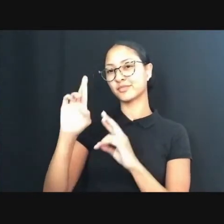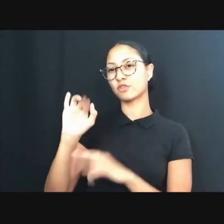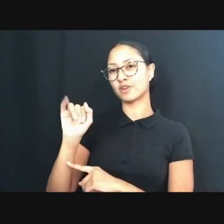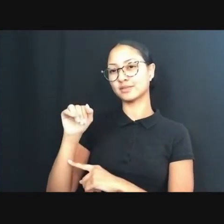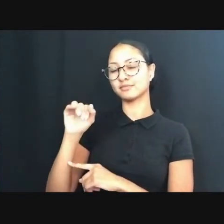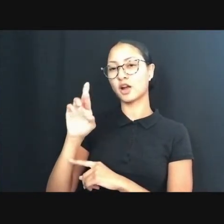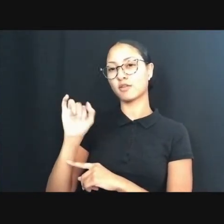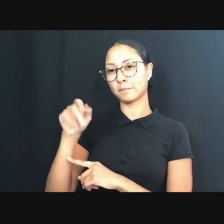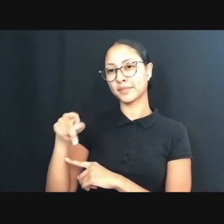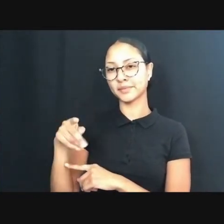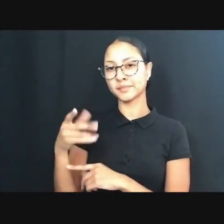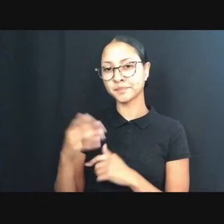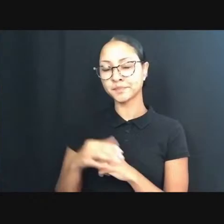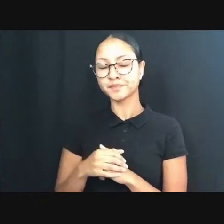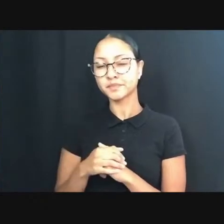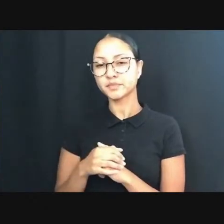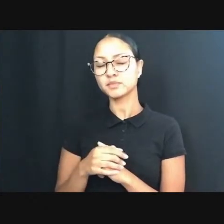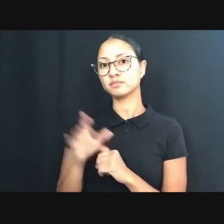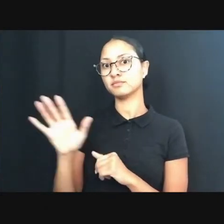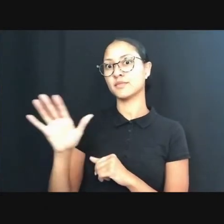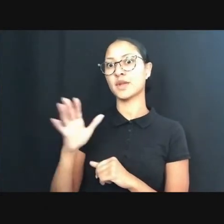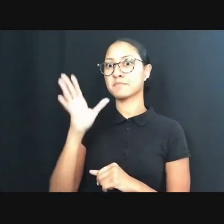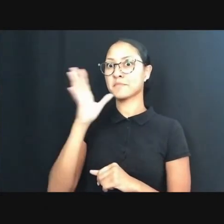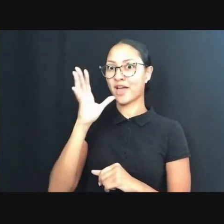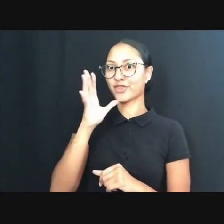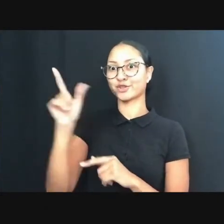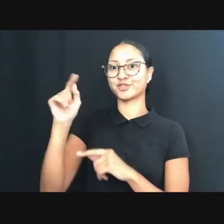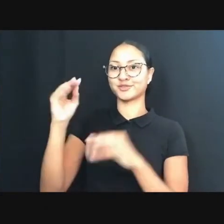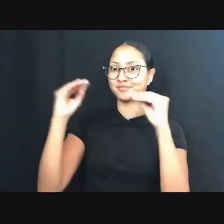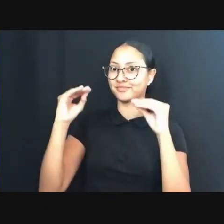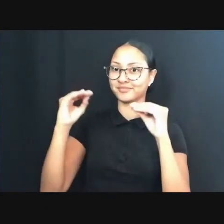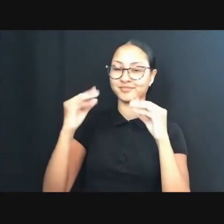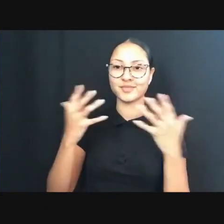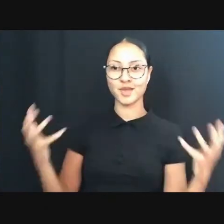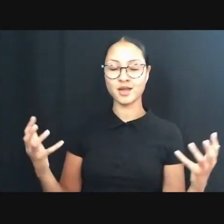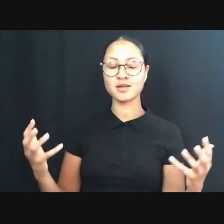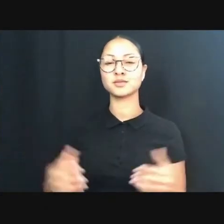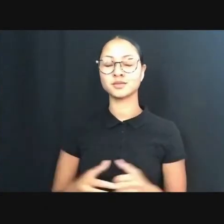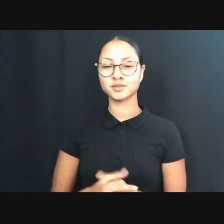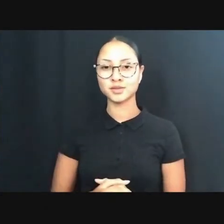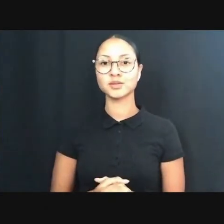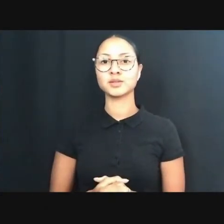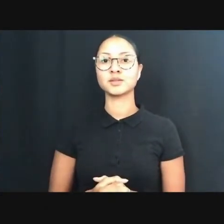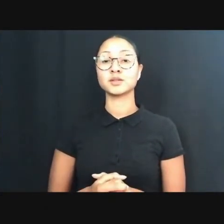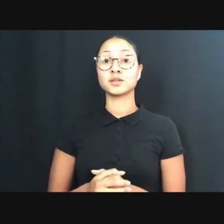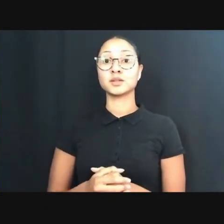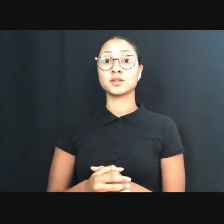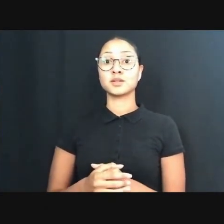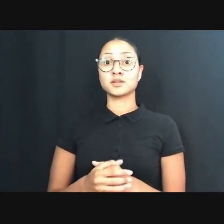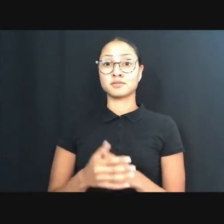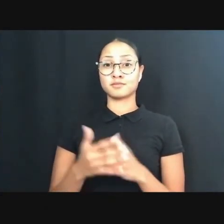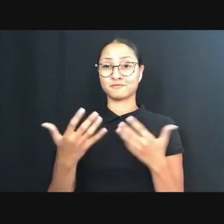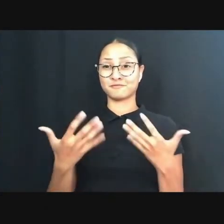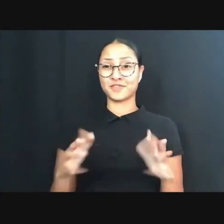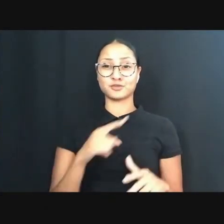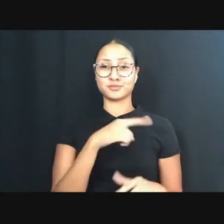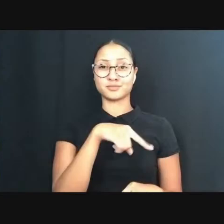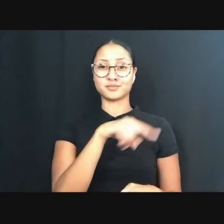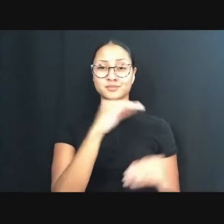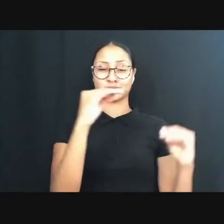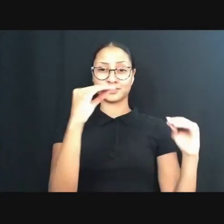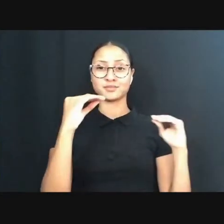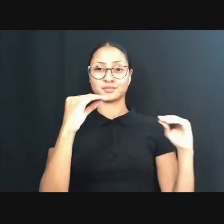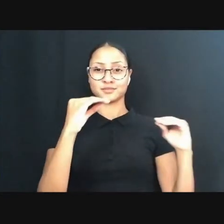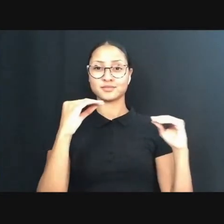Technique mothers. And then after I got to them, I was more curious about like the folklore